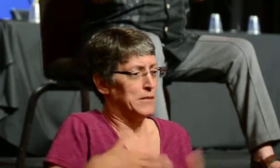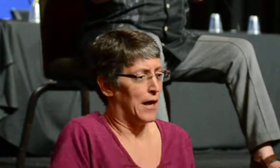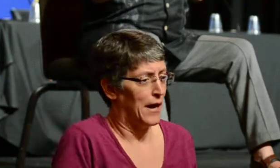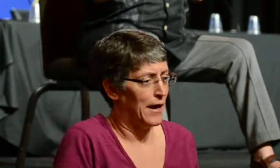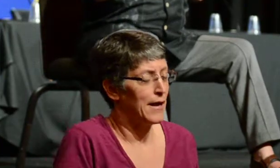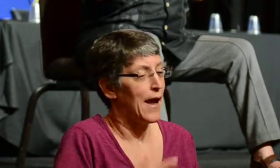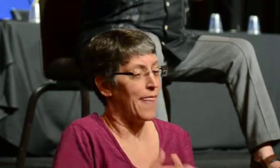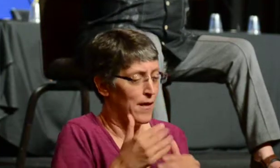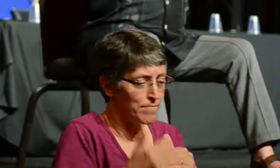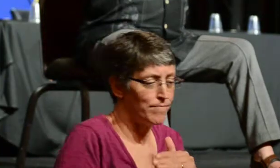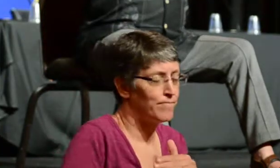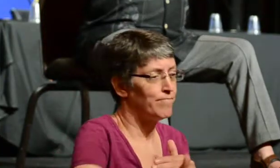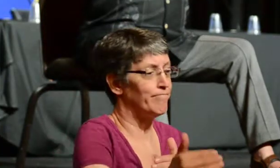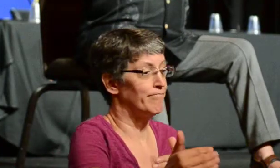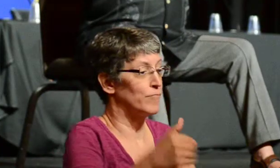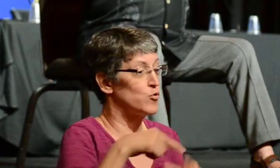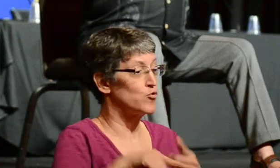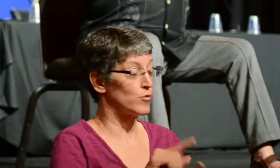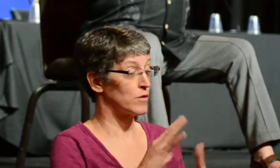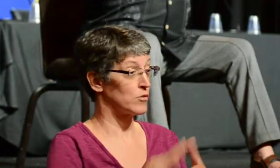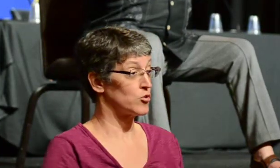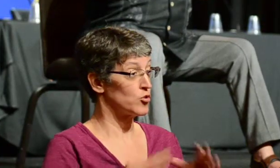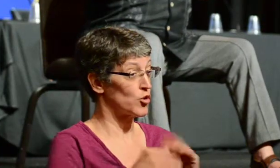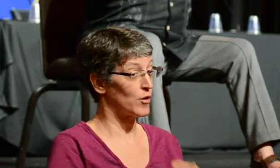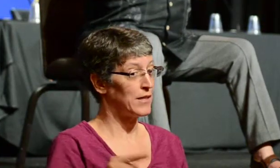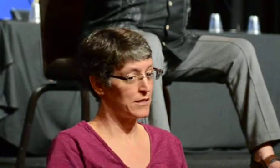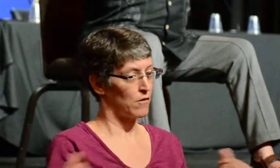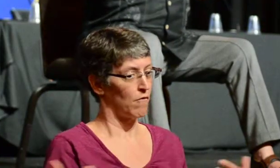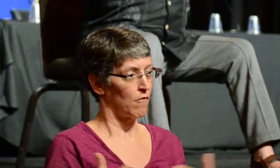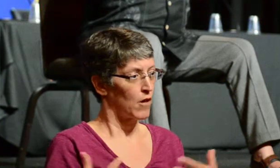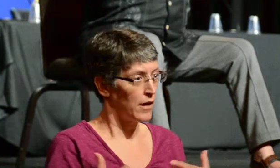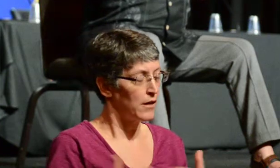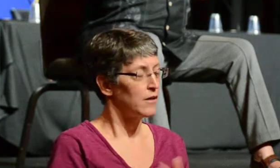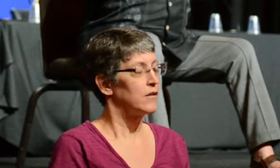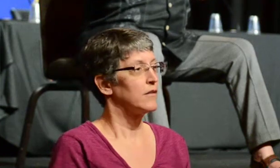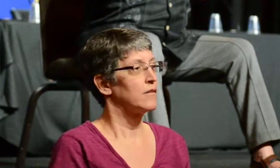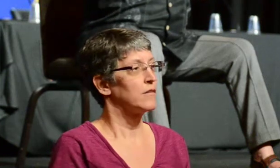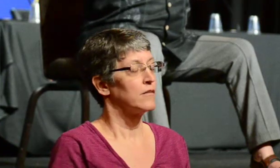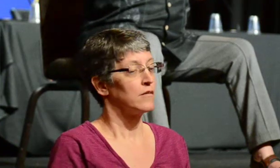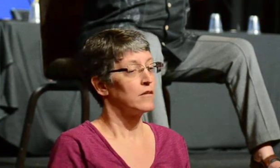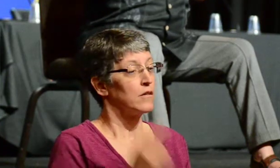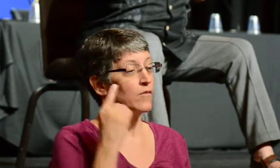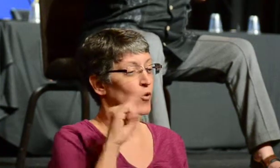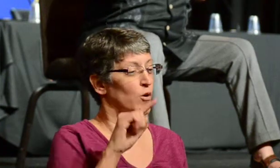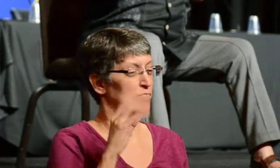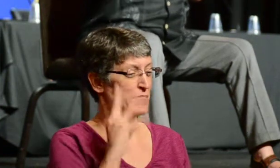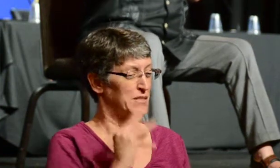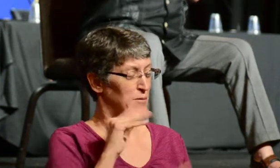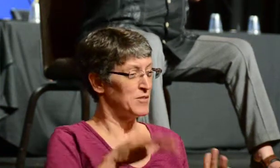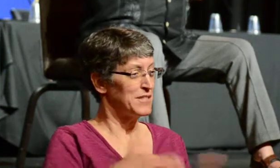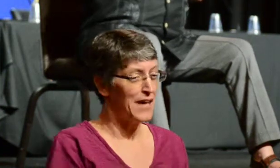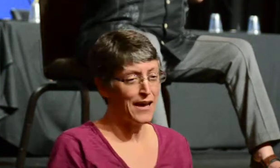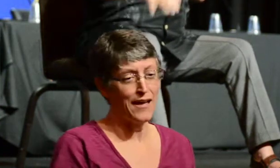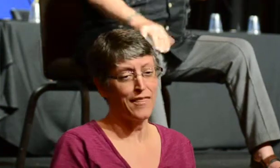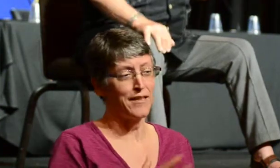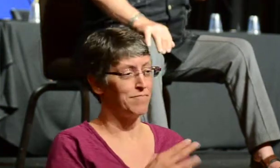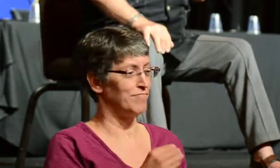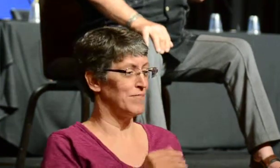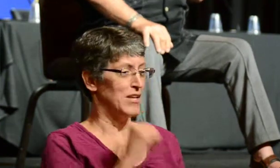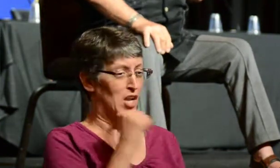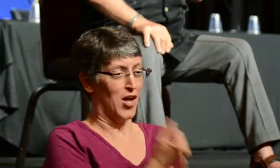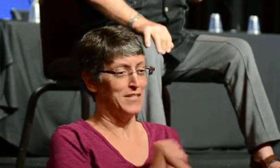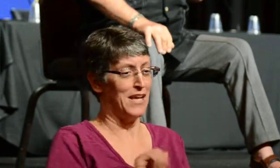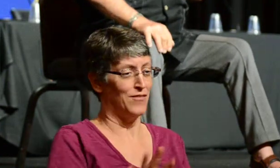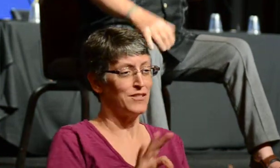in the screenplay being afraid to die and not save his family, and the cowardice